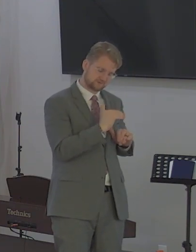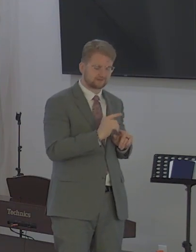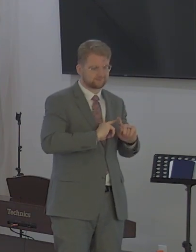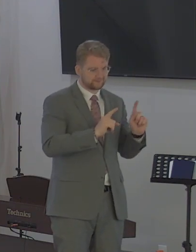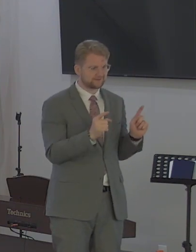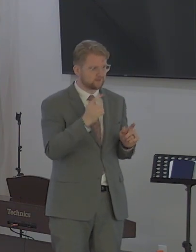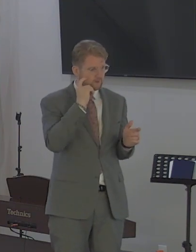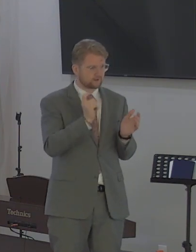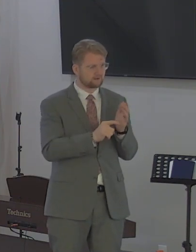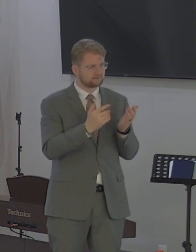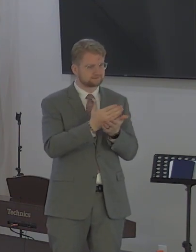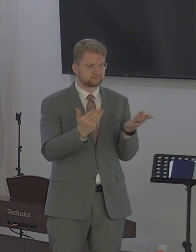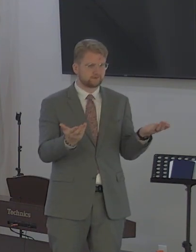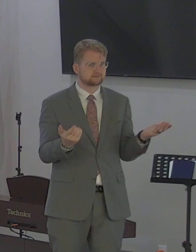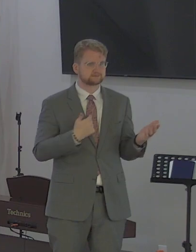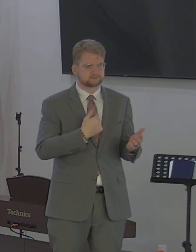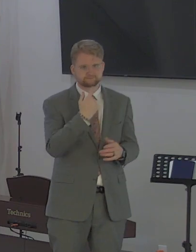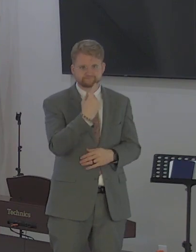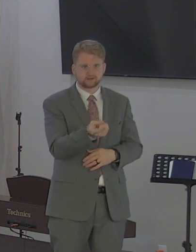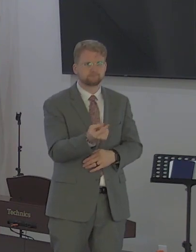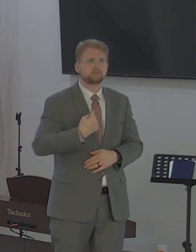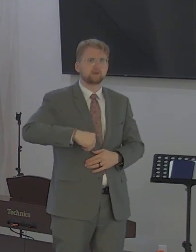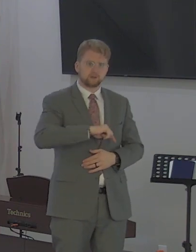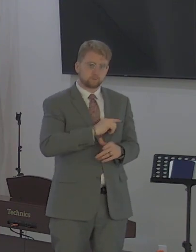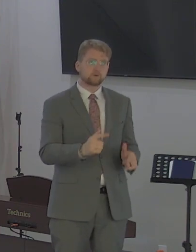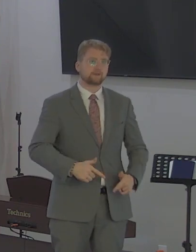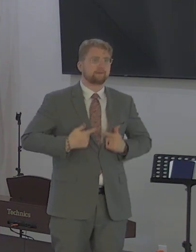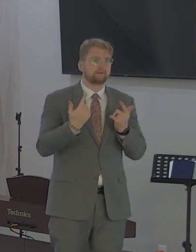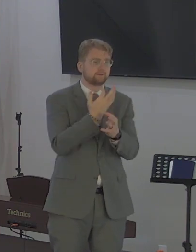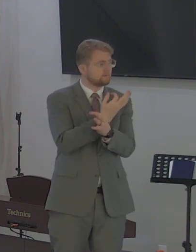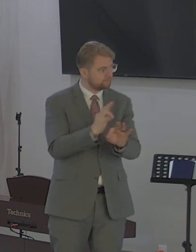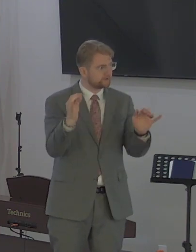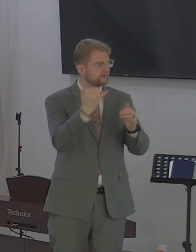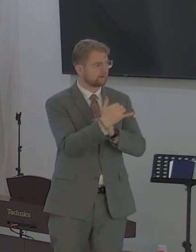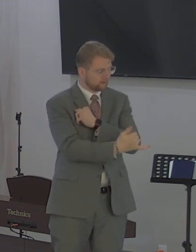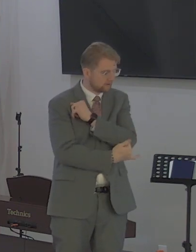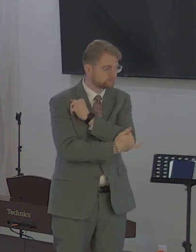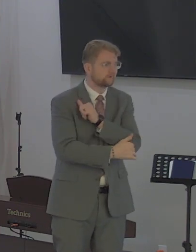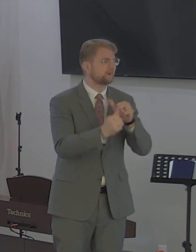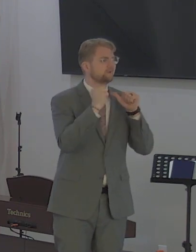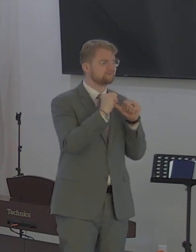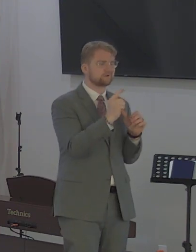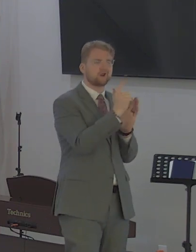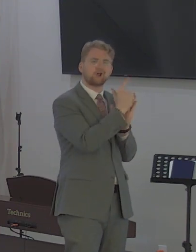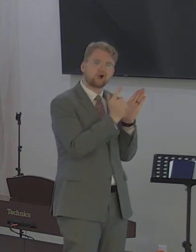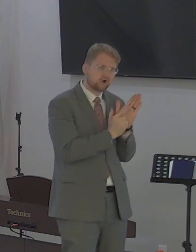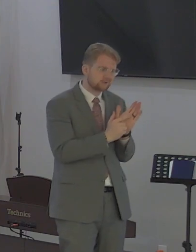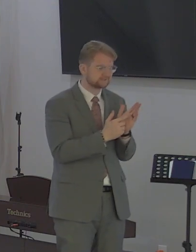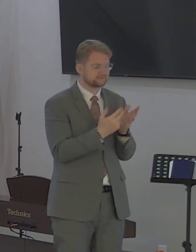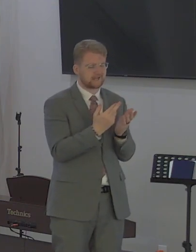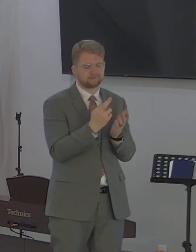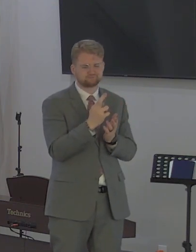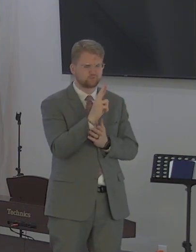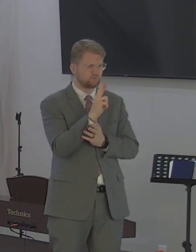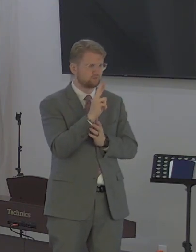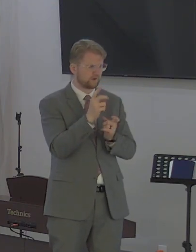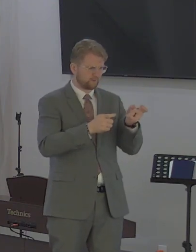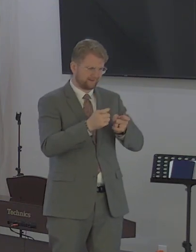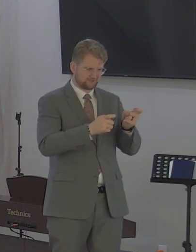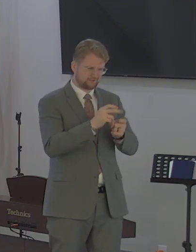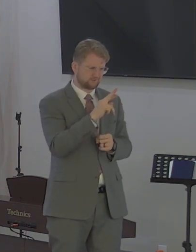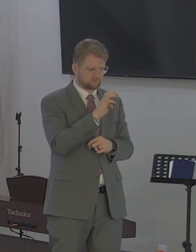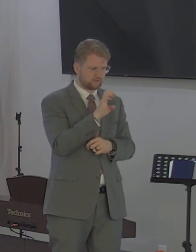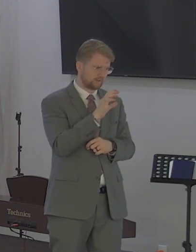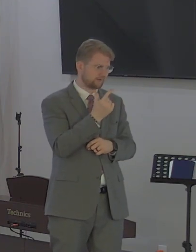things that I'm saying. Though we live in a free country, there are still some laws, rules, regulation to maintain that freedom,